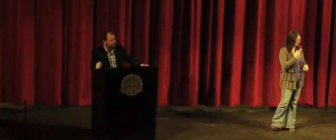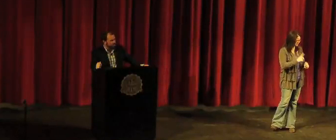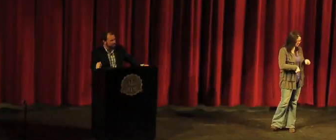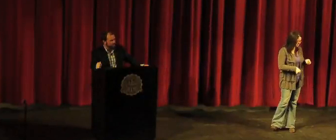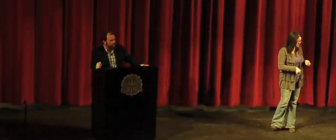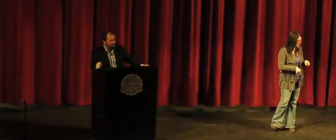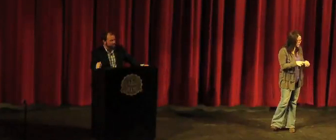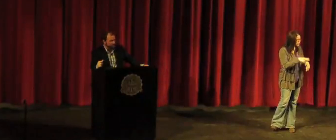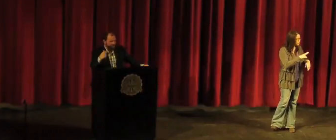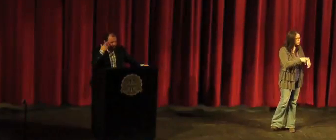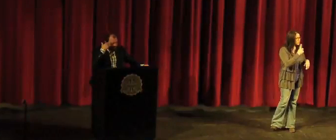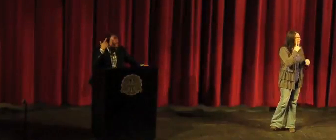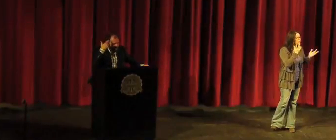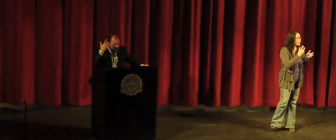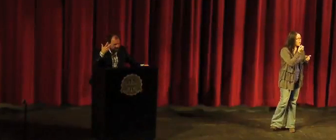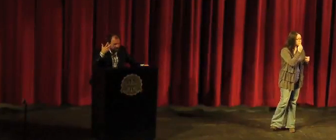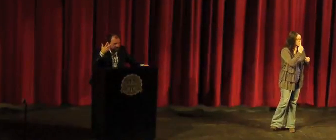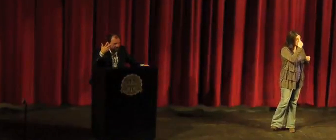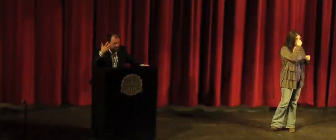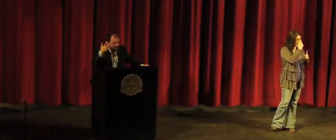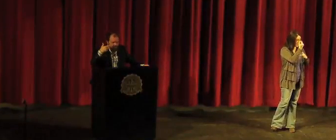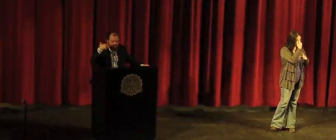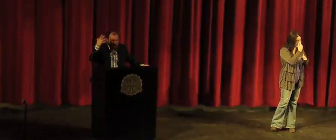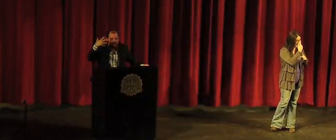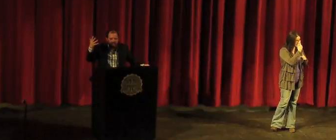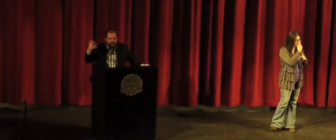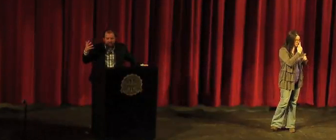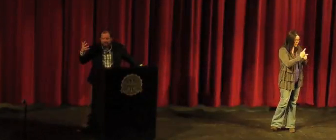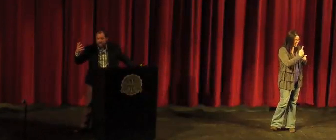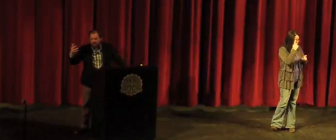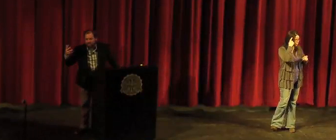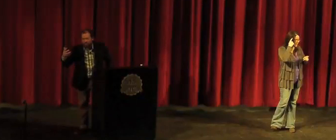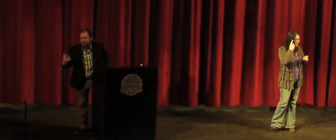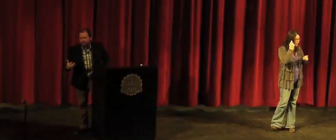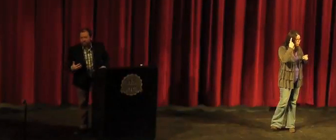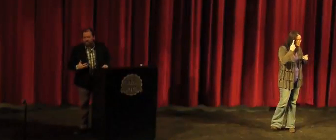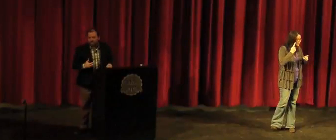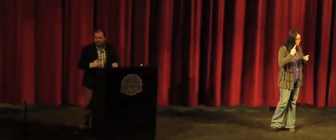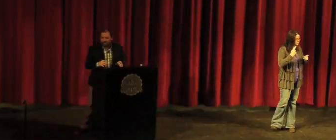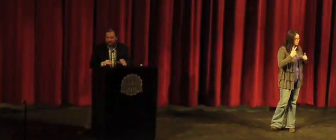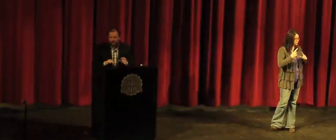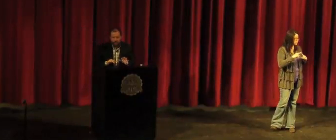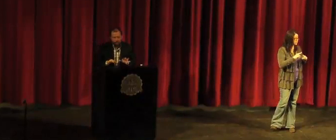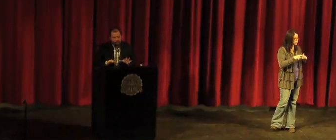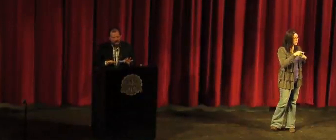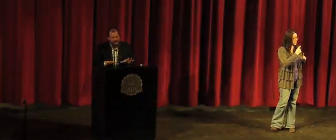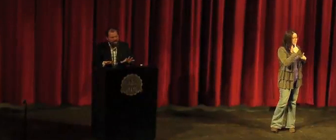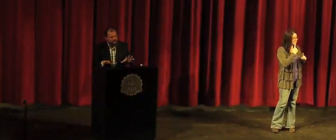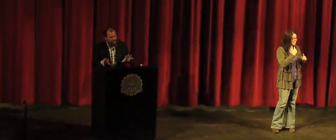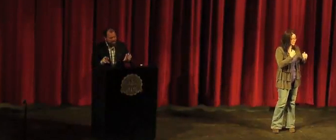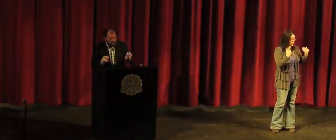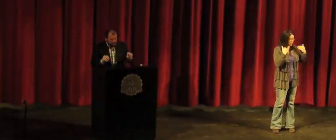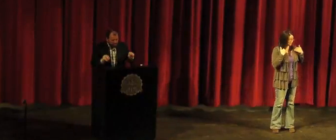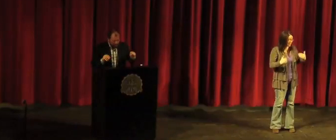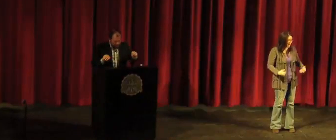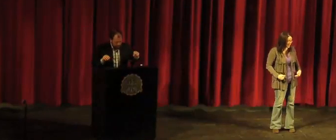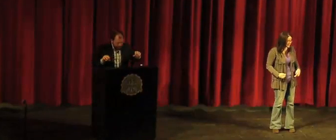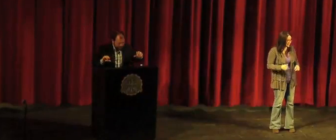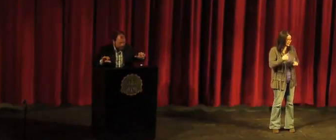You normally think what understands? You think minds understand, brains understand or something. But he says our